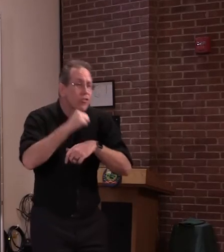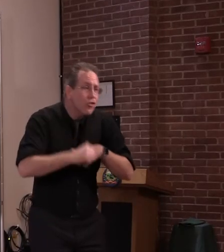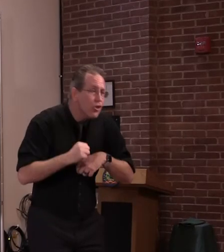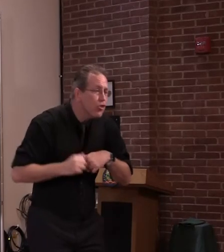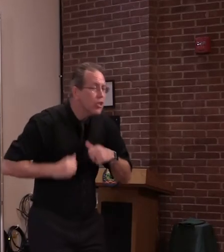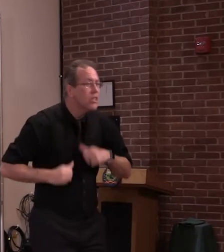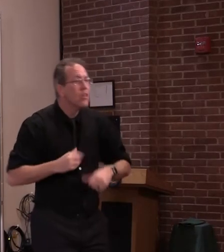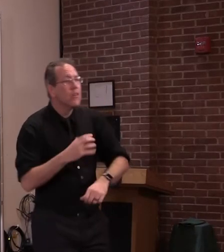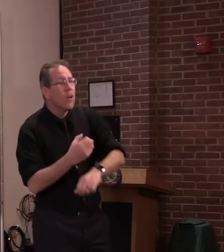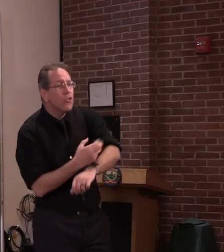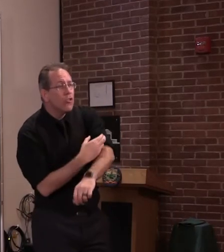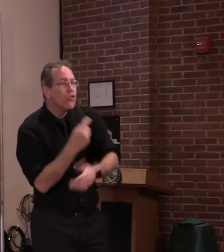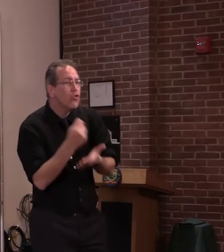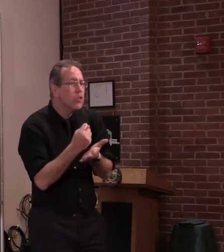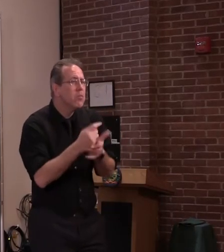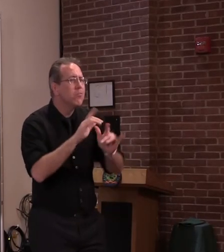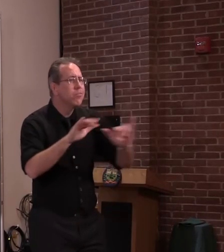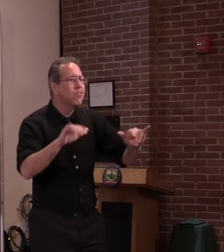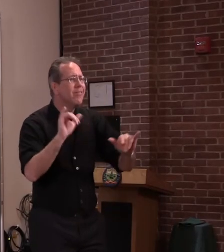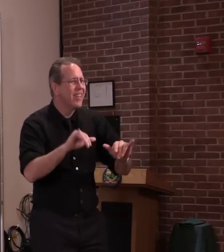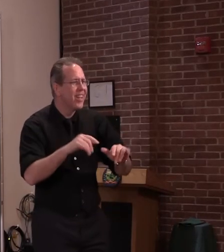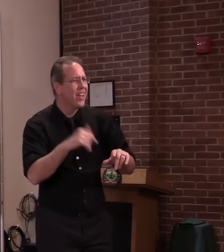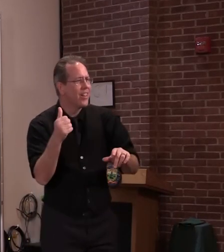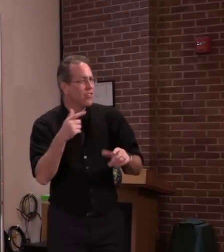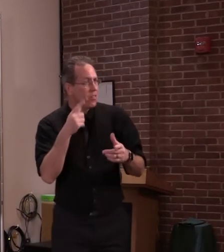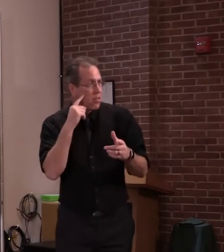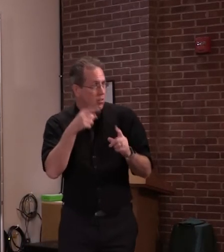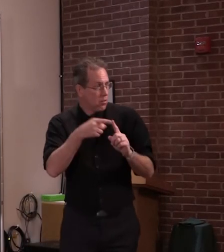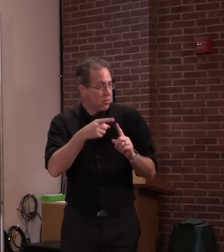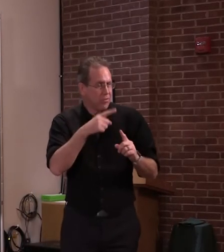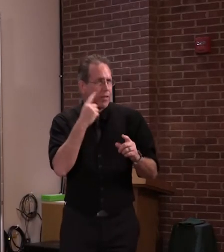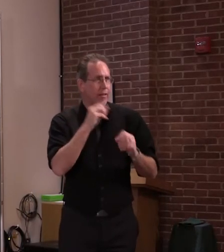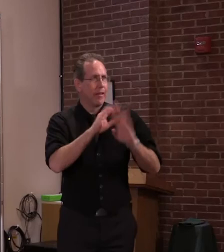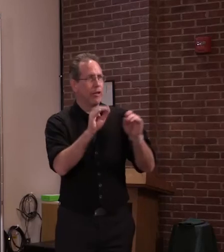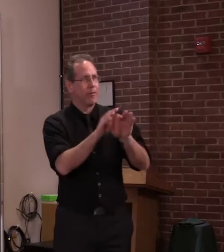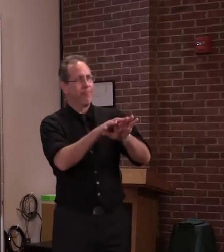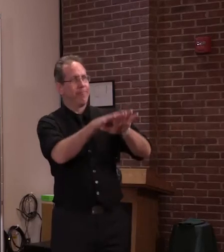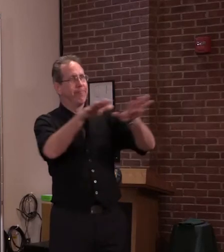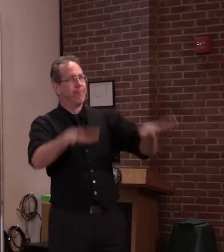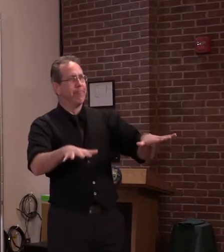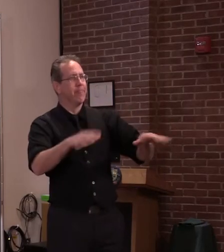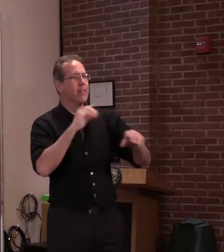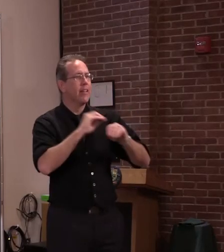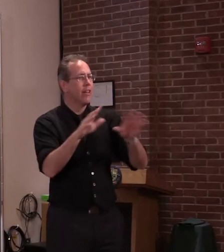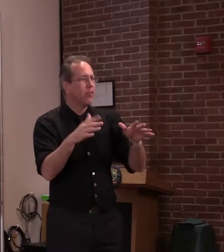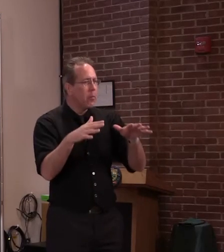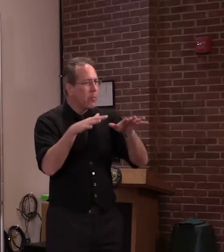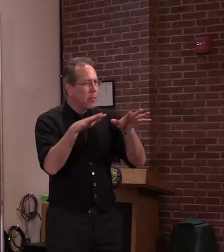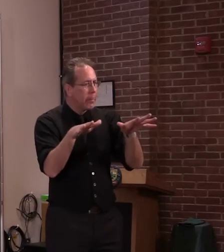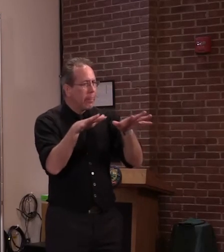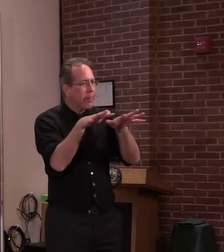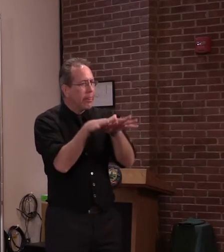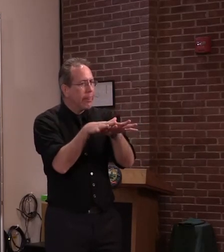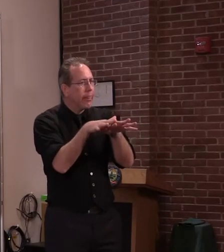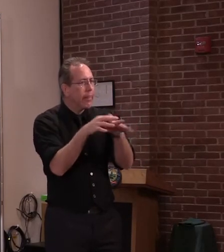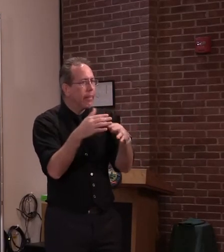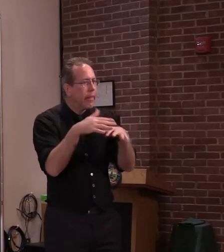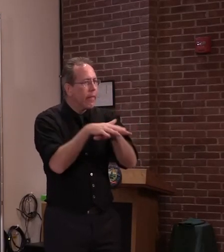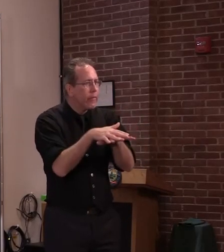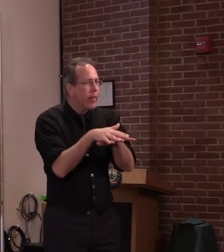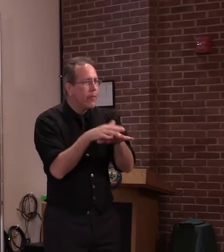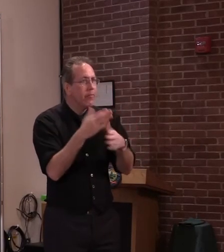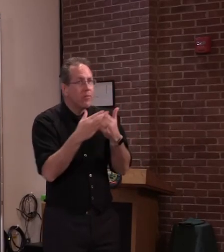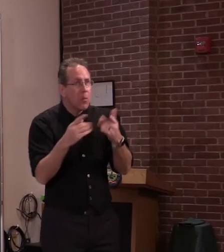and white. There are many people who are very complex medically. Those are the kind of people that end up in the hospital generally